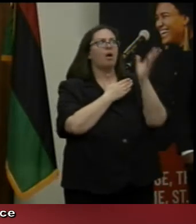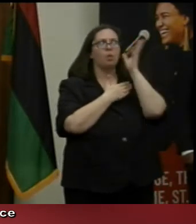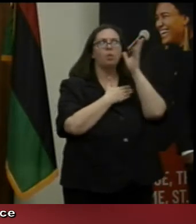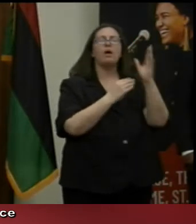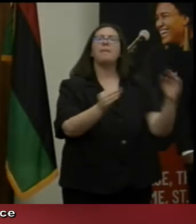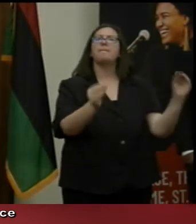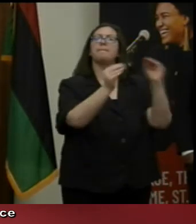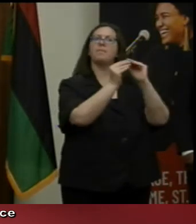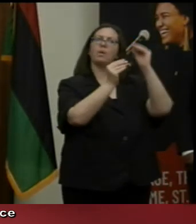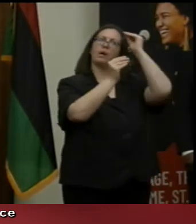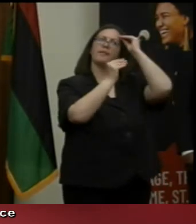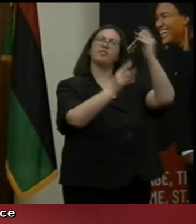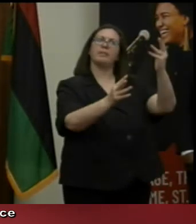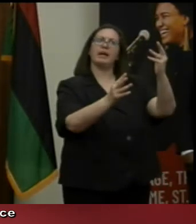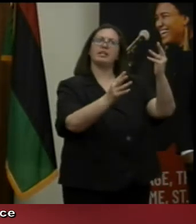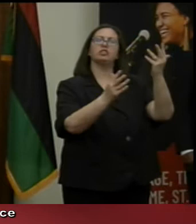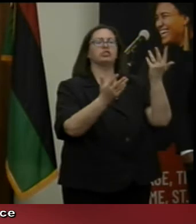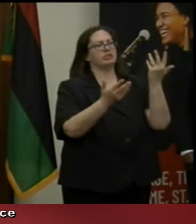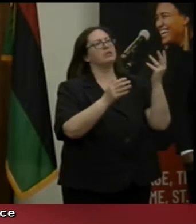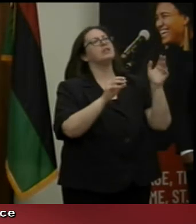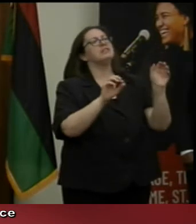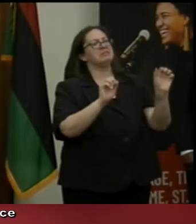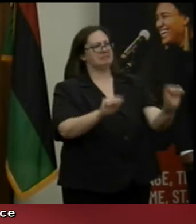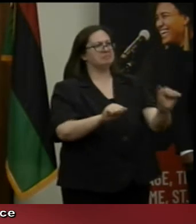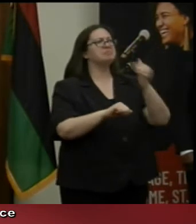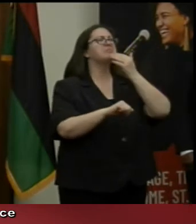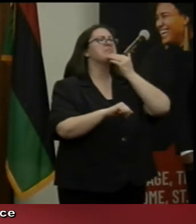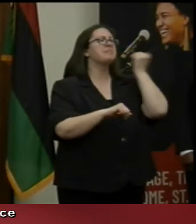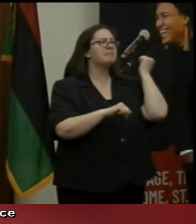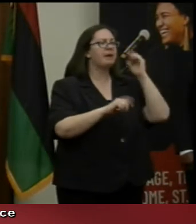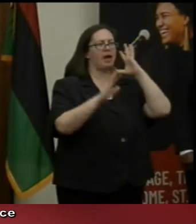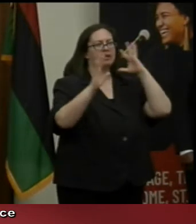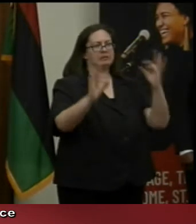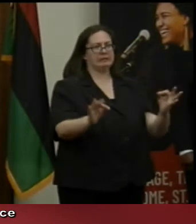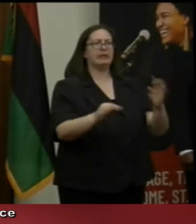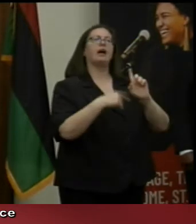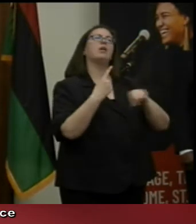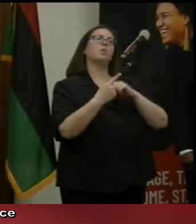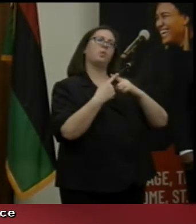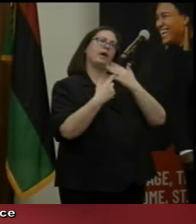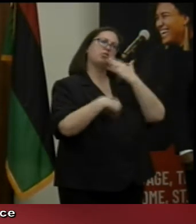to be able to make a decision about being able to lift that order.